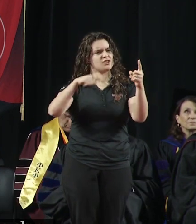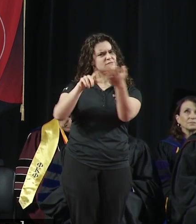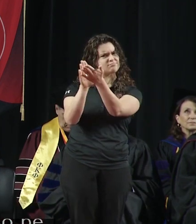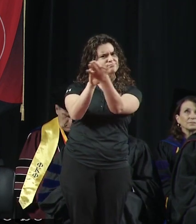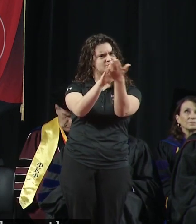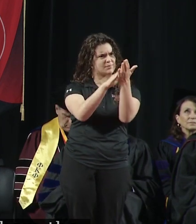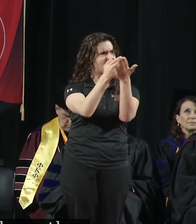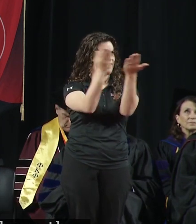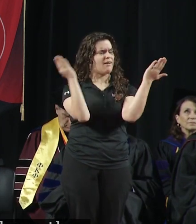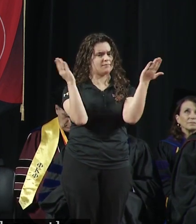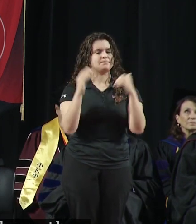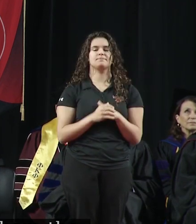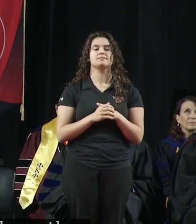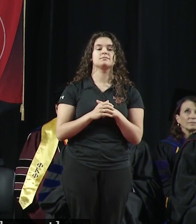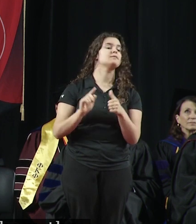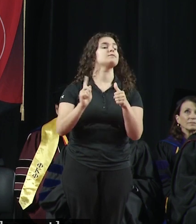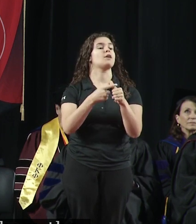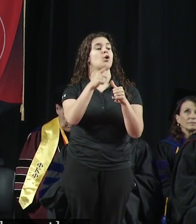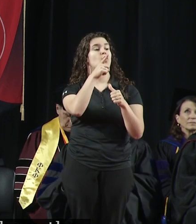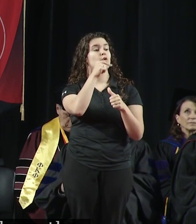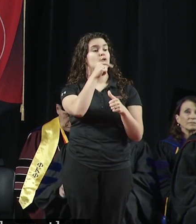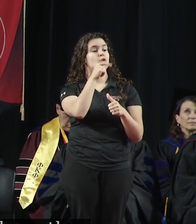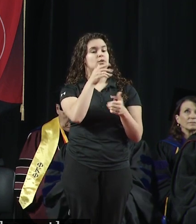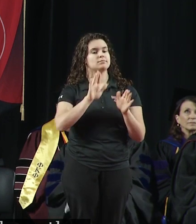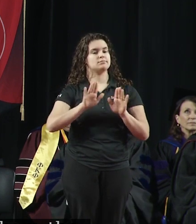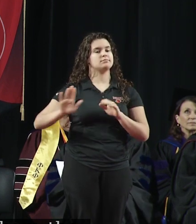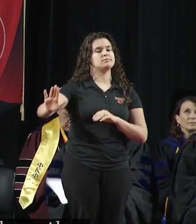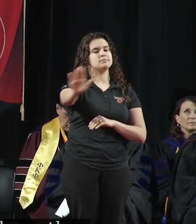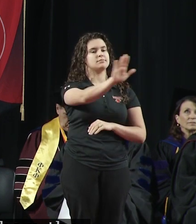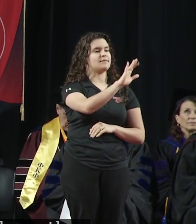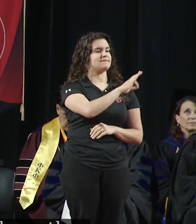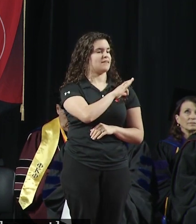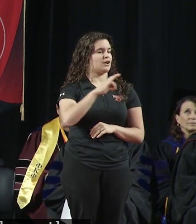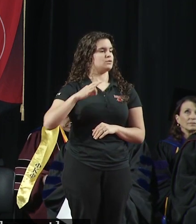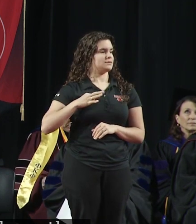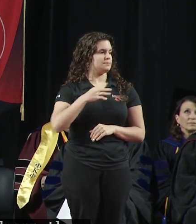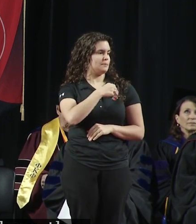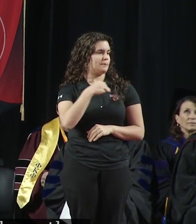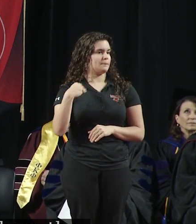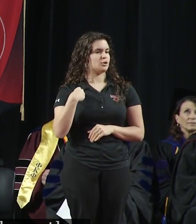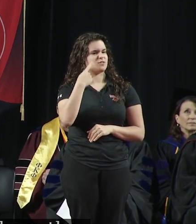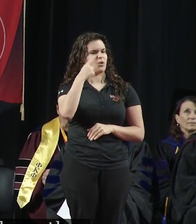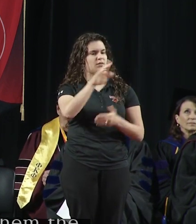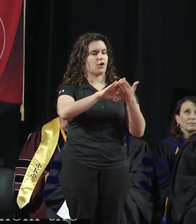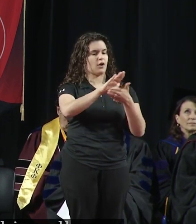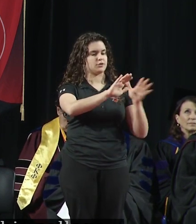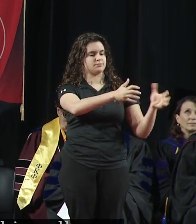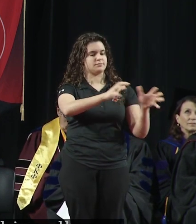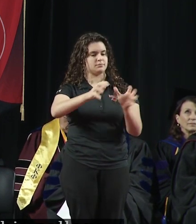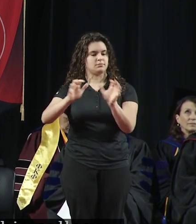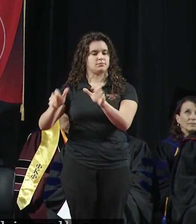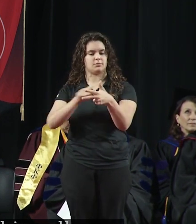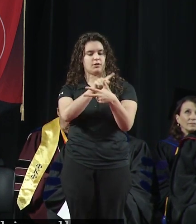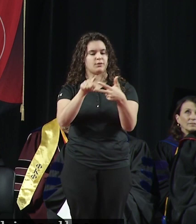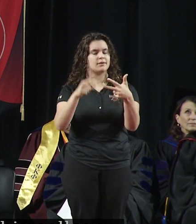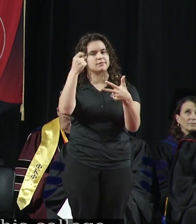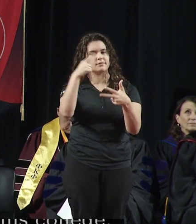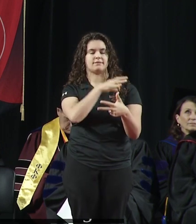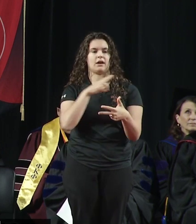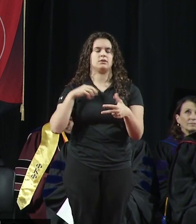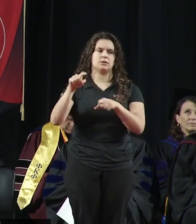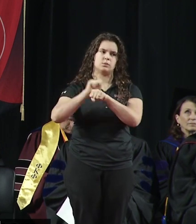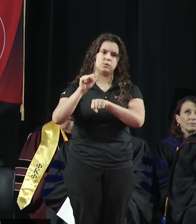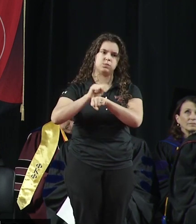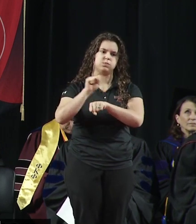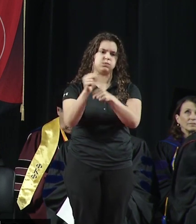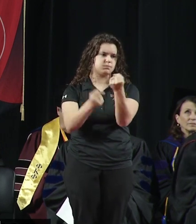them the faculty members of these three colleges. I know how hard they work and how dedicated they